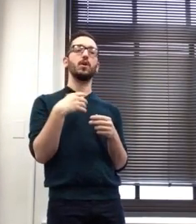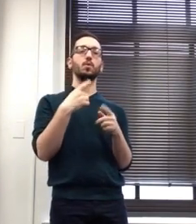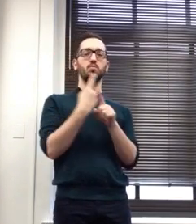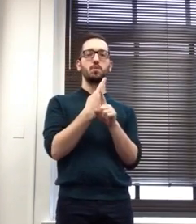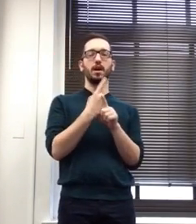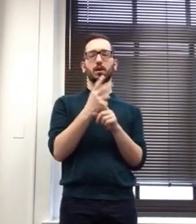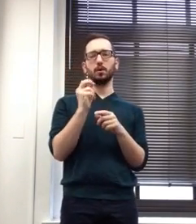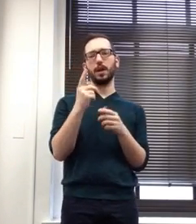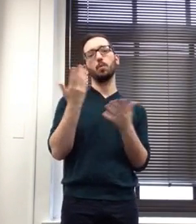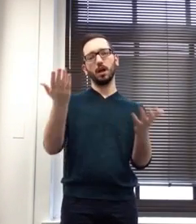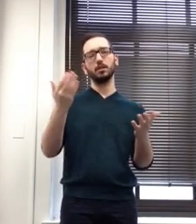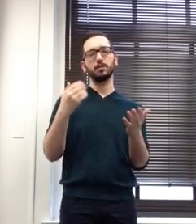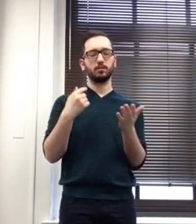down.